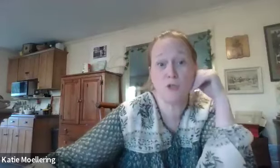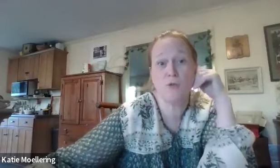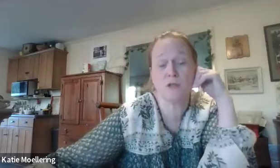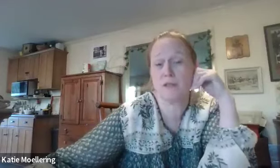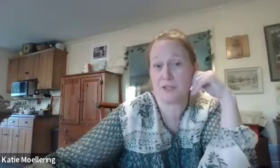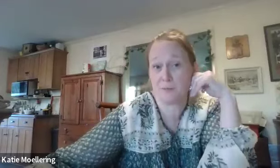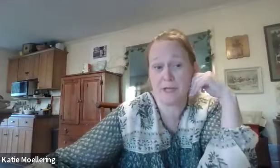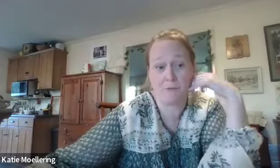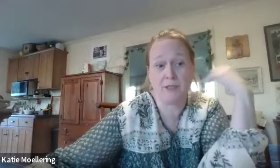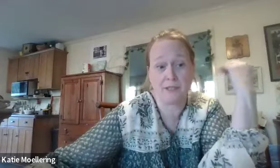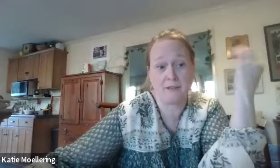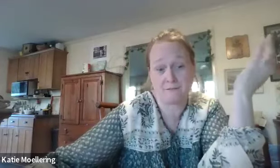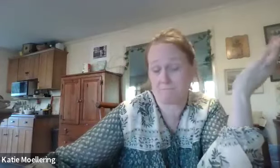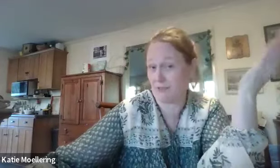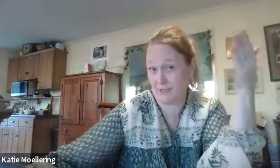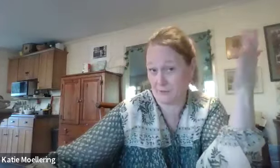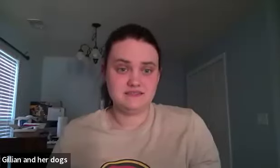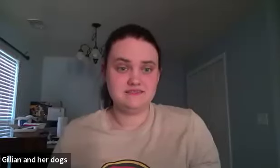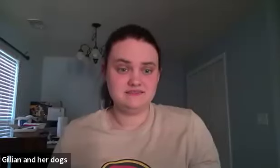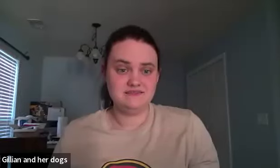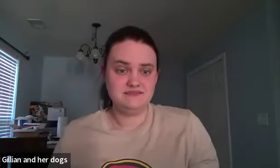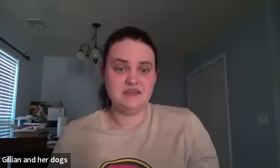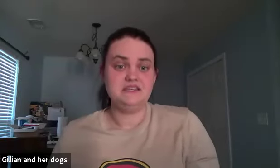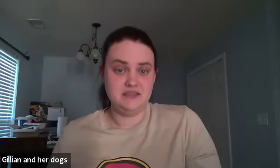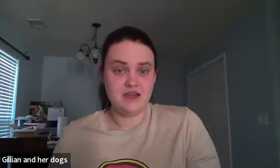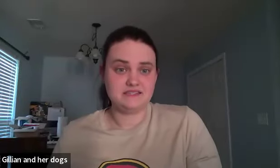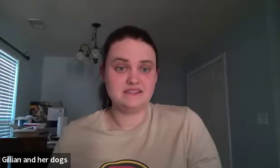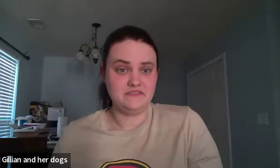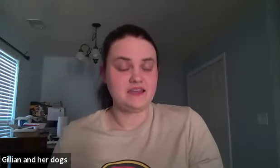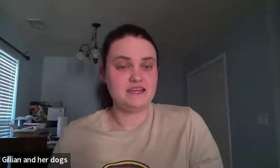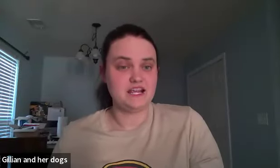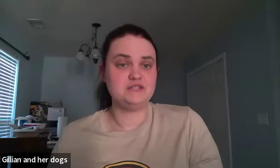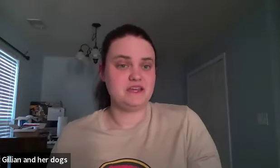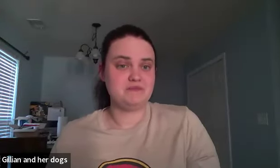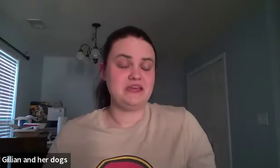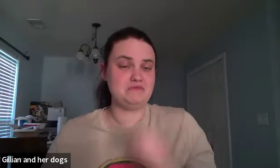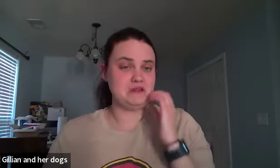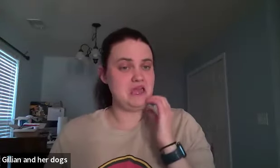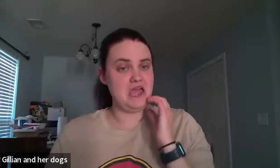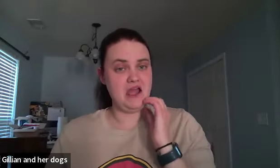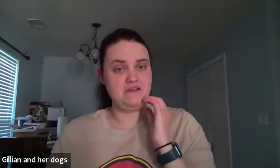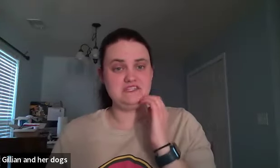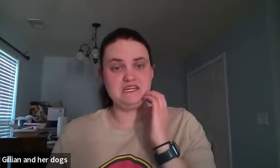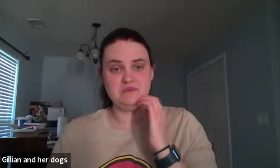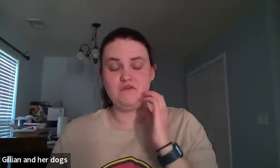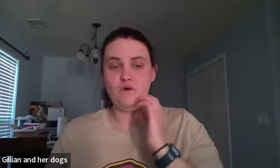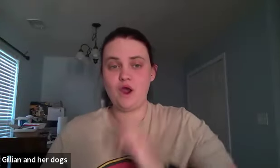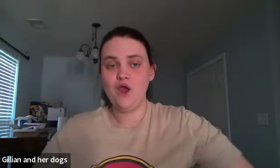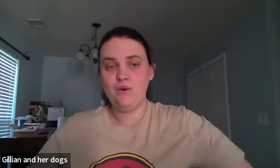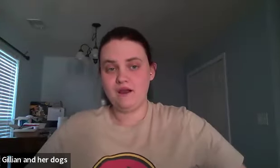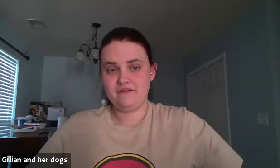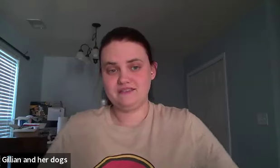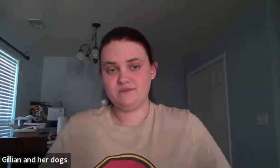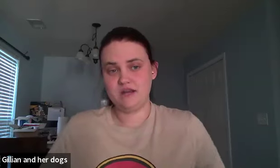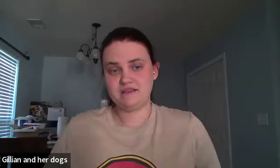do look like you're being really like kind of yes. rude. Yes, like, that can actually make it really can. I've seen it before where I've had someone